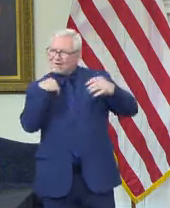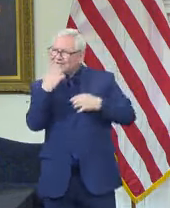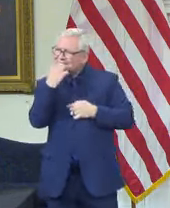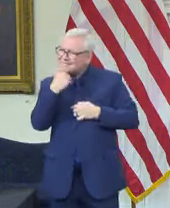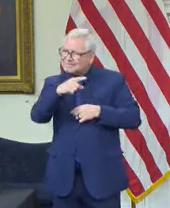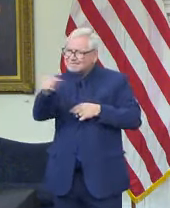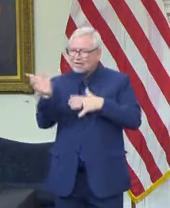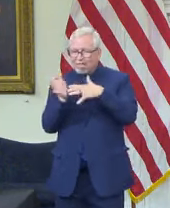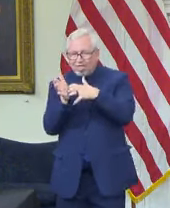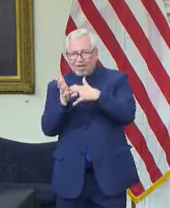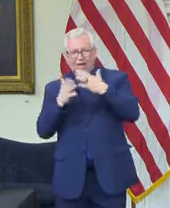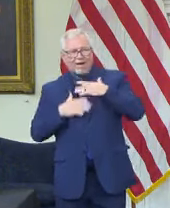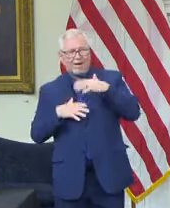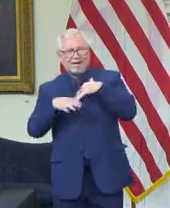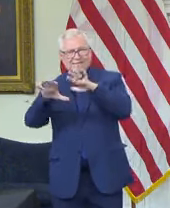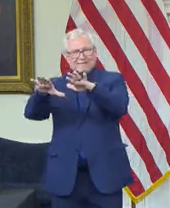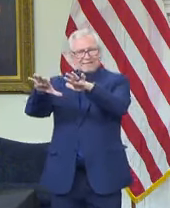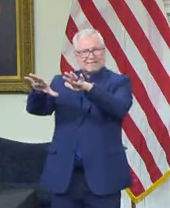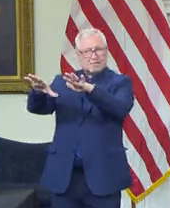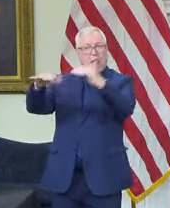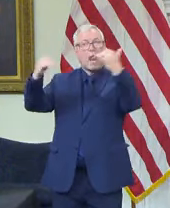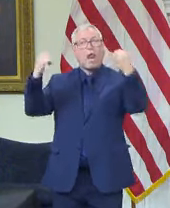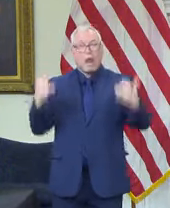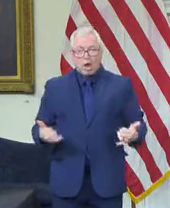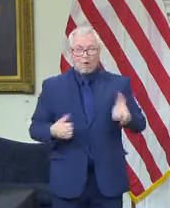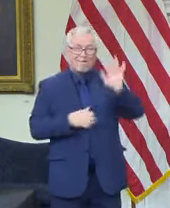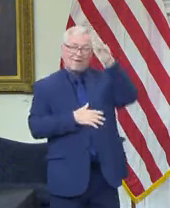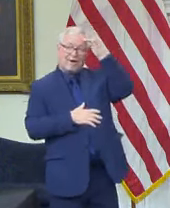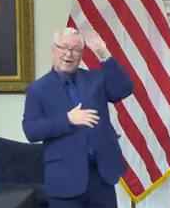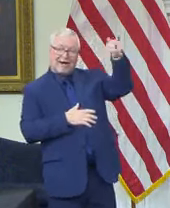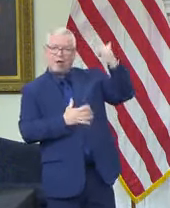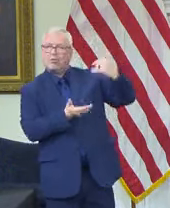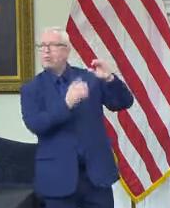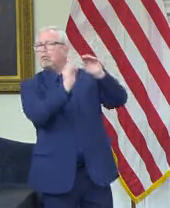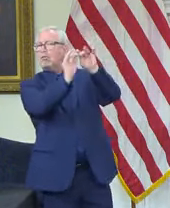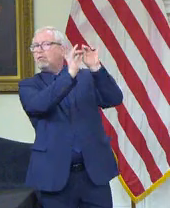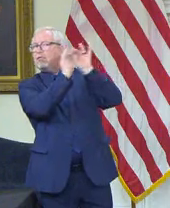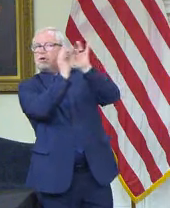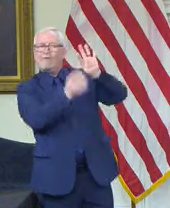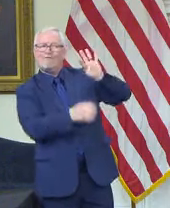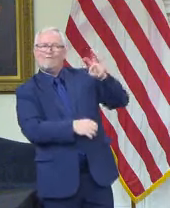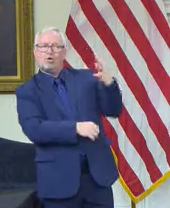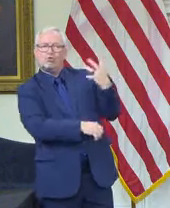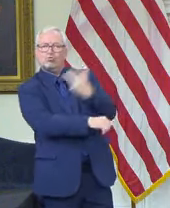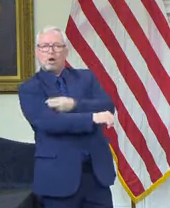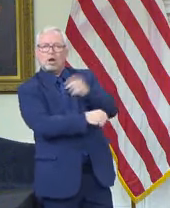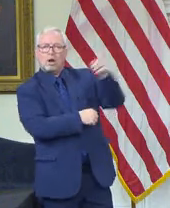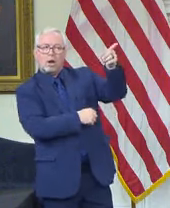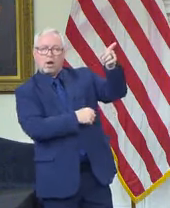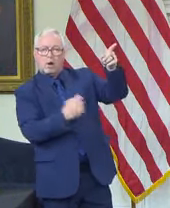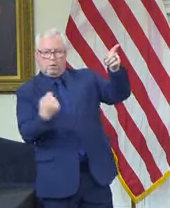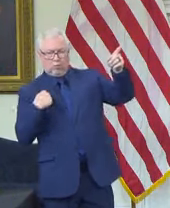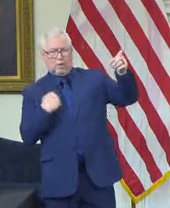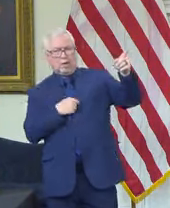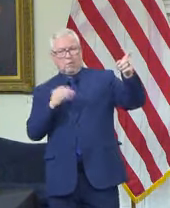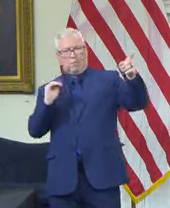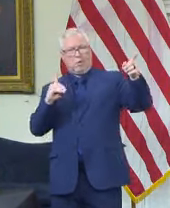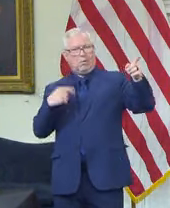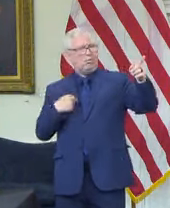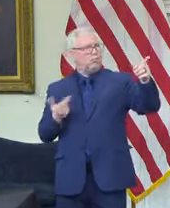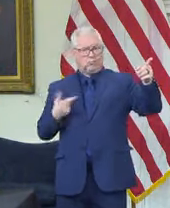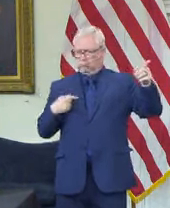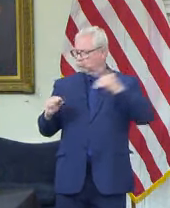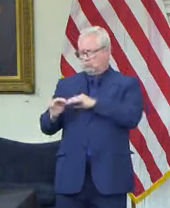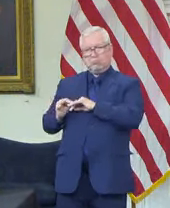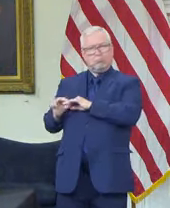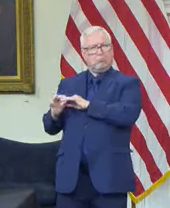think the federal government is talking about those things now, and we hope that they'll make a decision on it. But if we believe that it's necessary to save lives in our nursing homes, we'll move forward